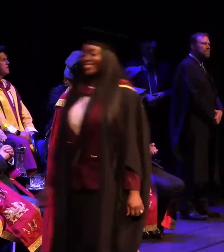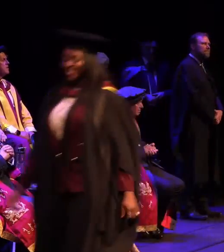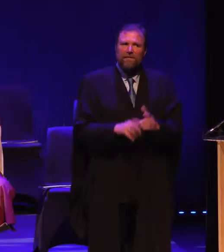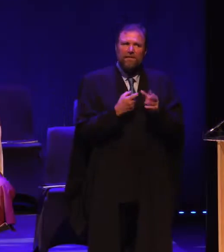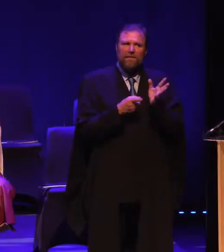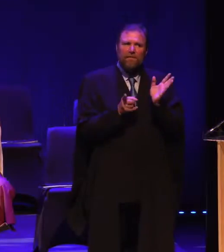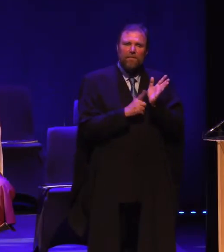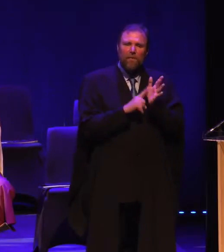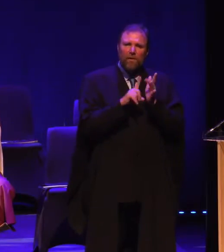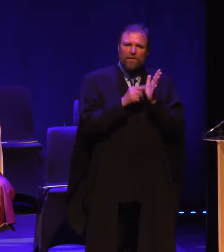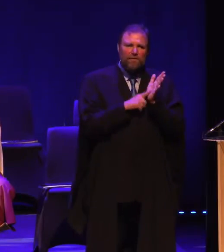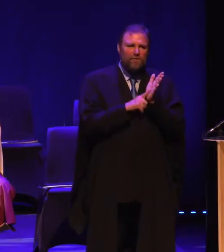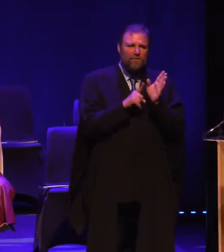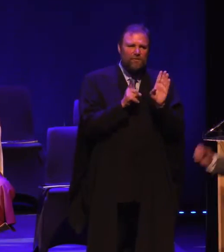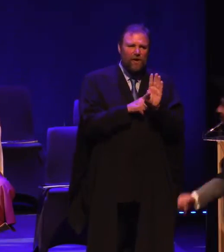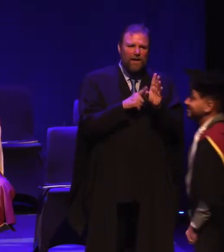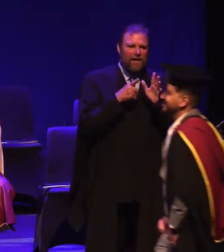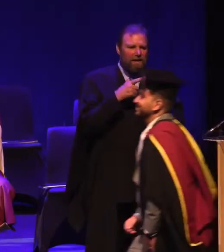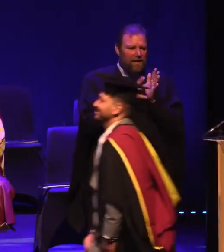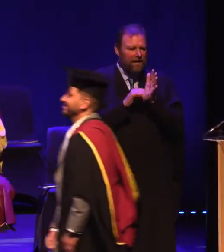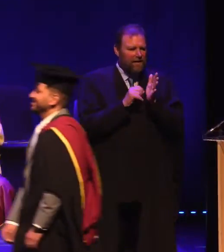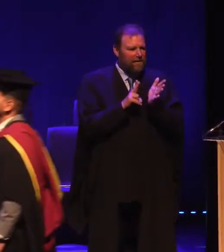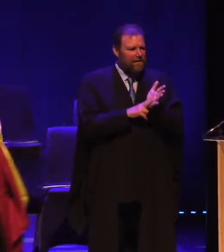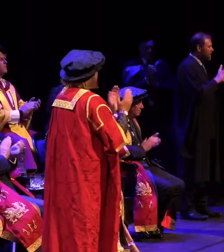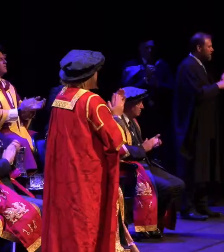Paul Jolly Punalil.